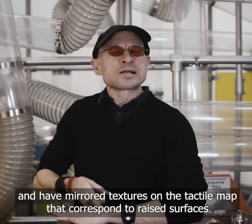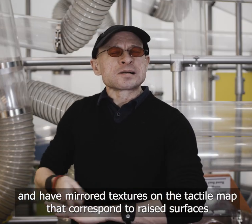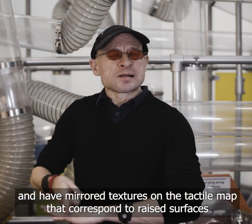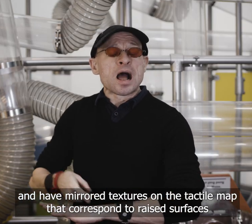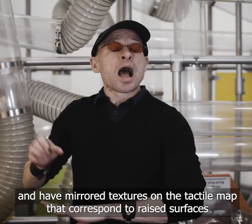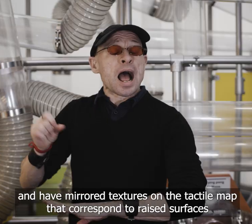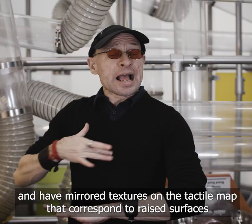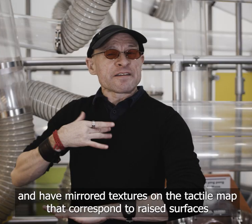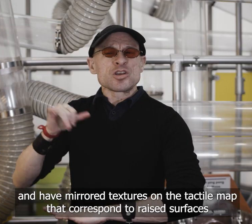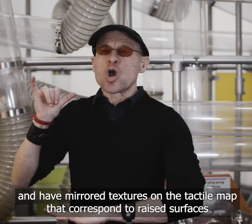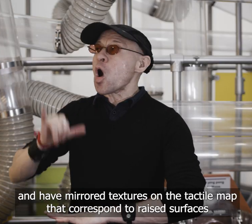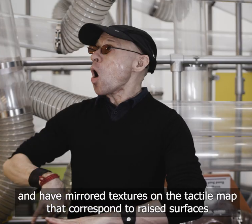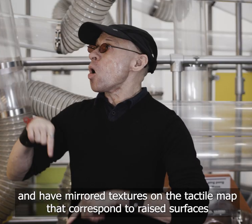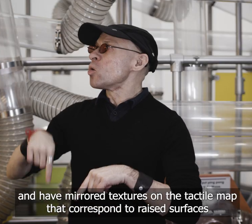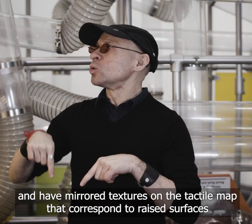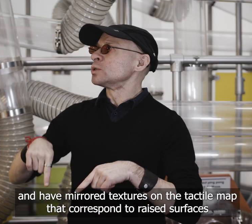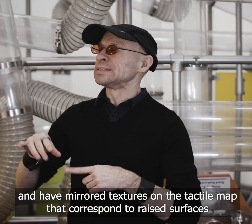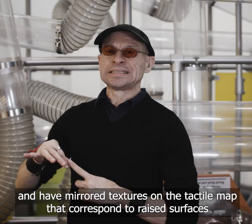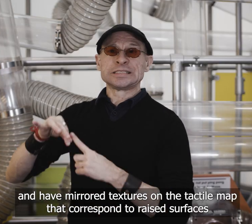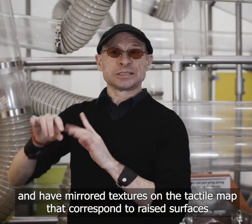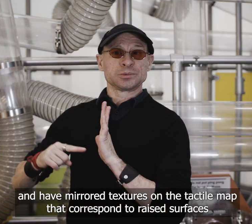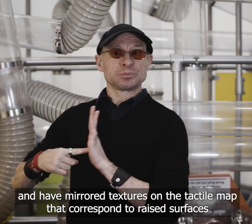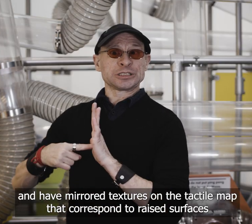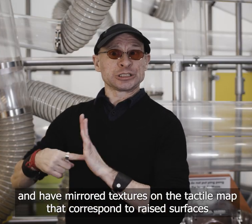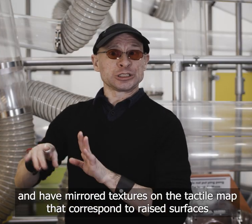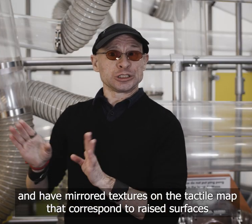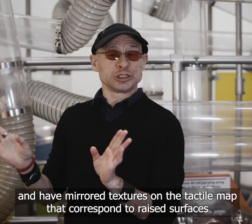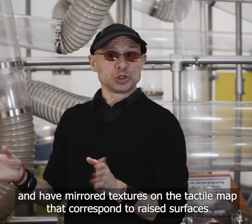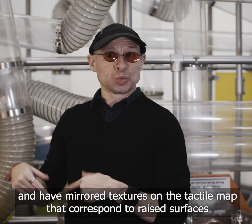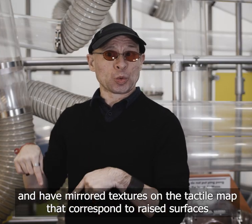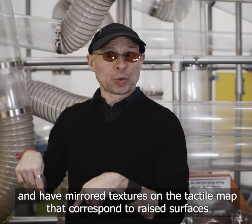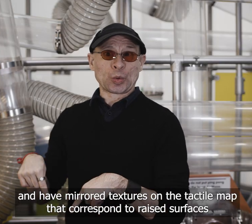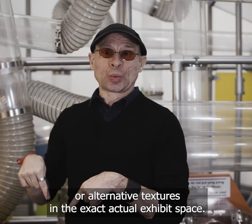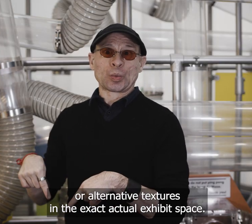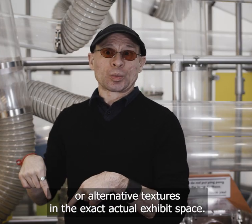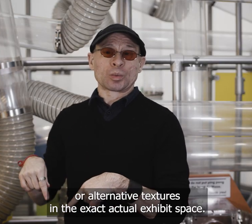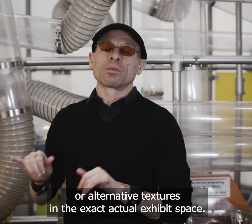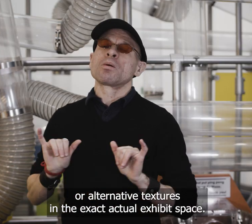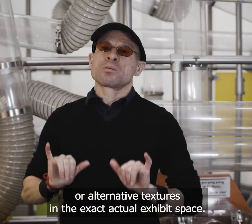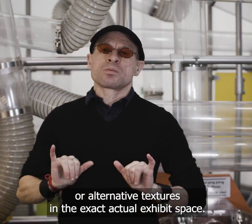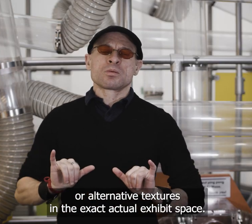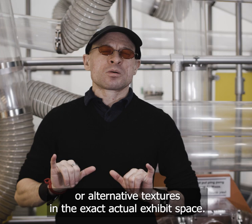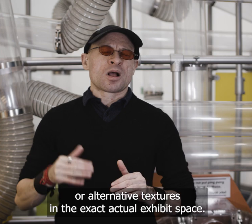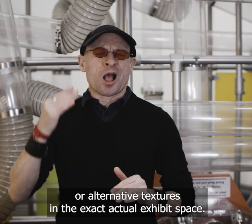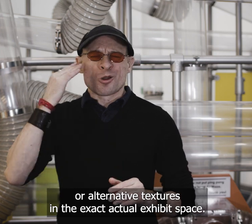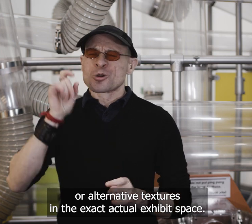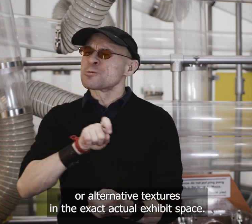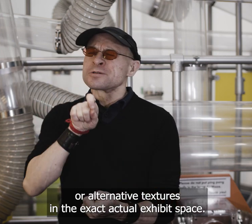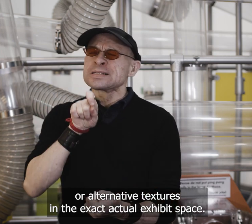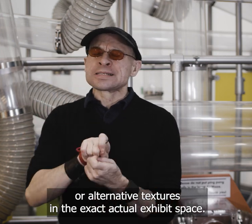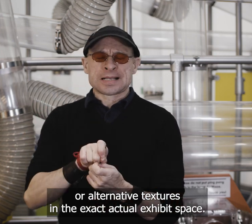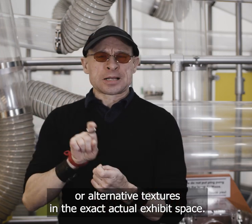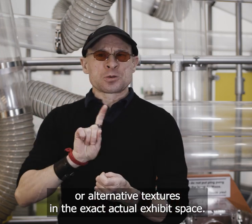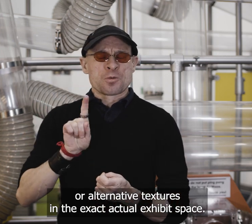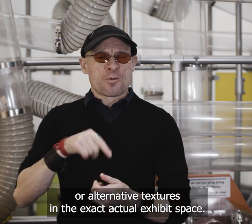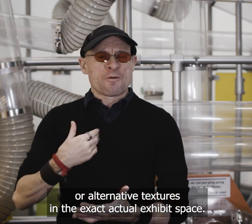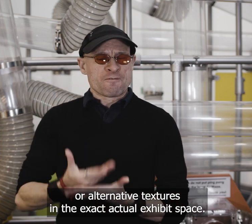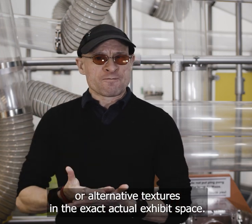map that correspond to raised surfaces or alternative textures in the exact